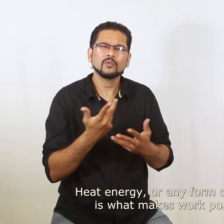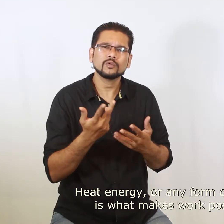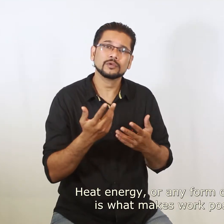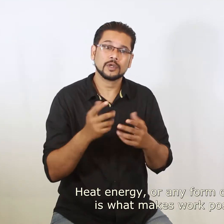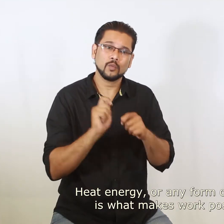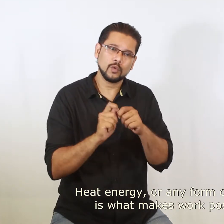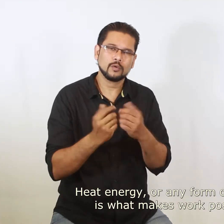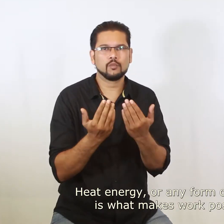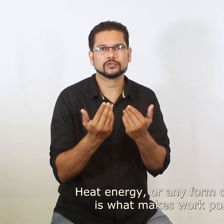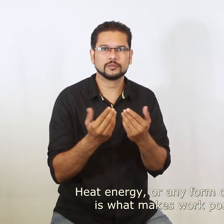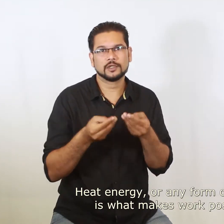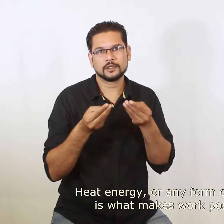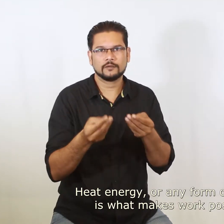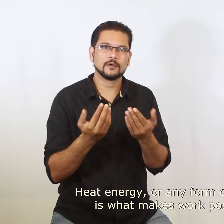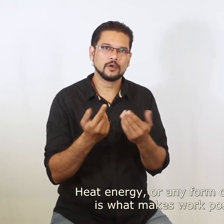is what makes work possible.